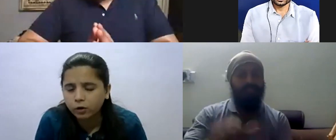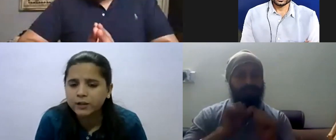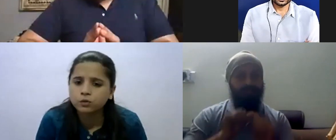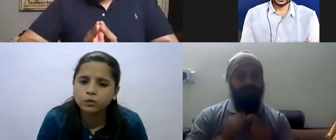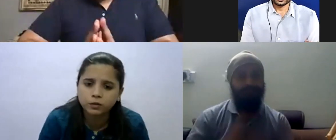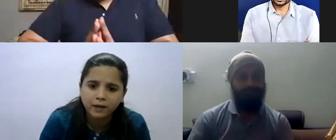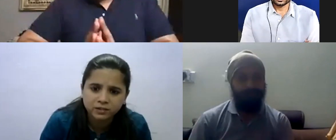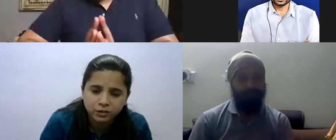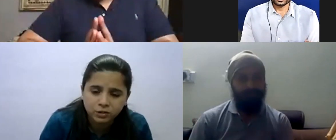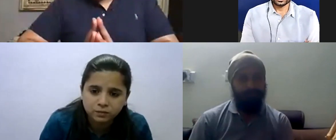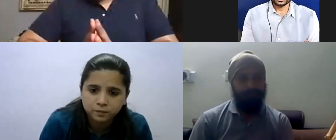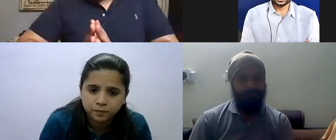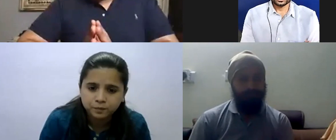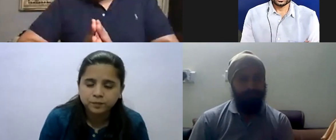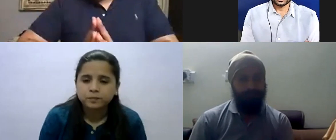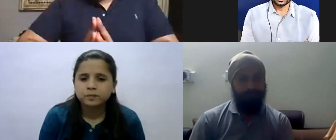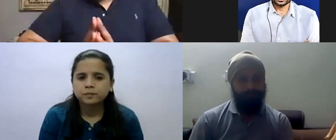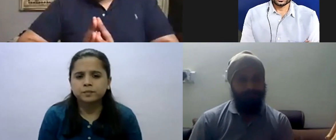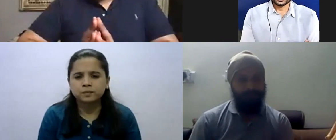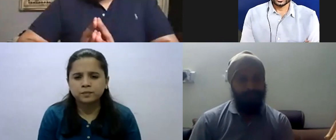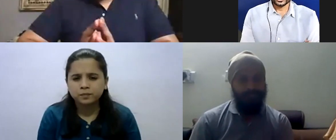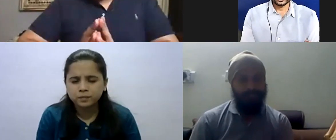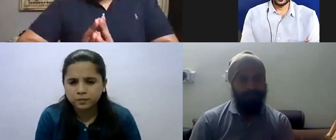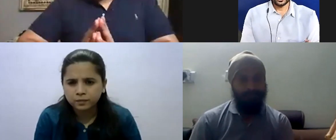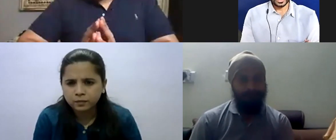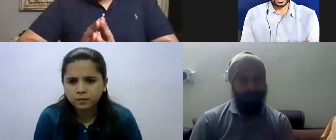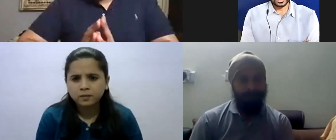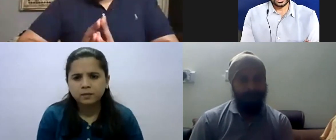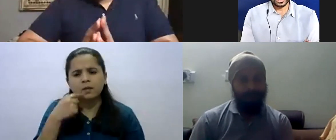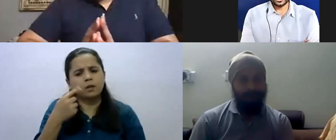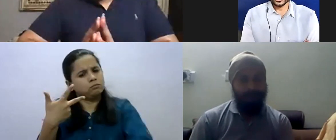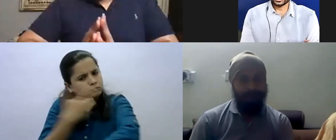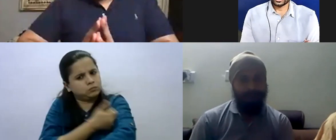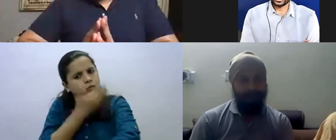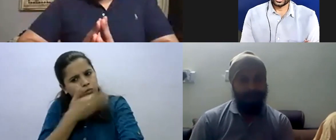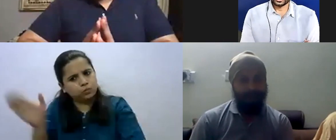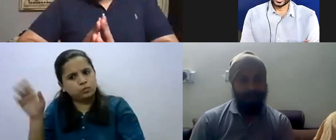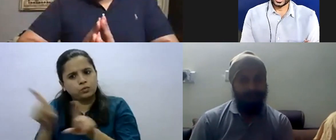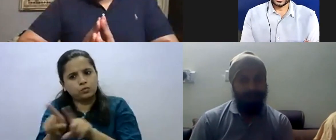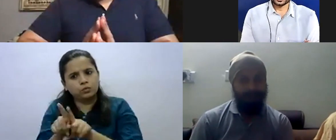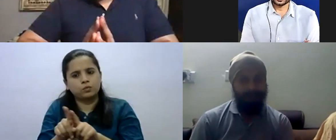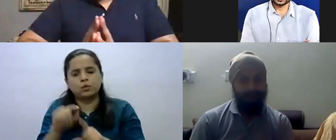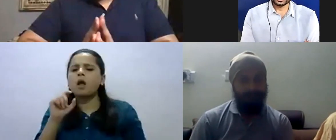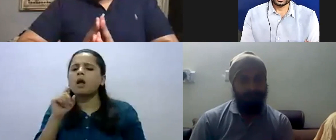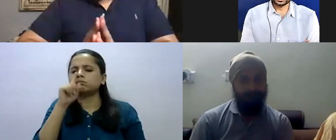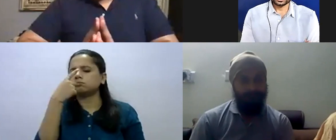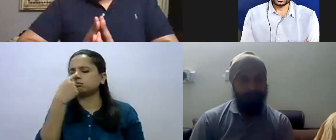not, or I should go for the vaccination. You should go for vaccination and you should not go for COVID test.